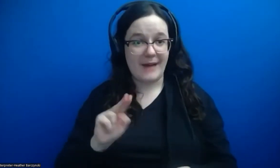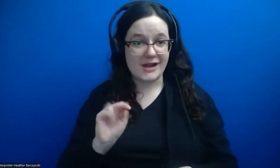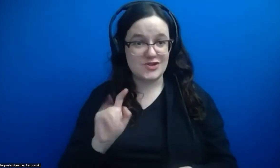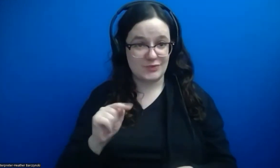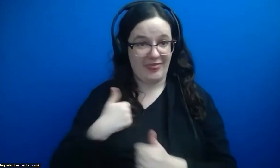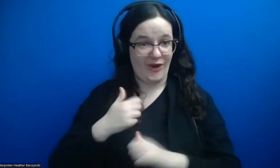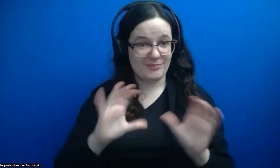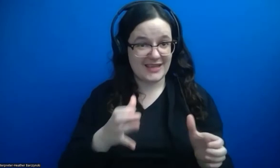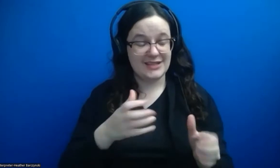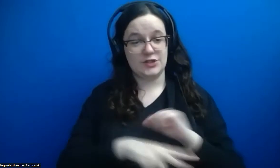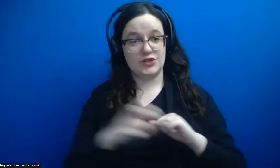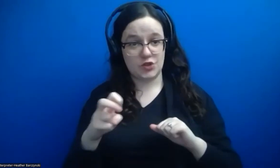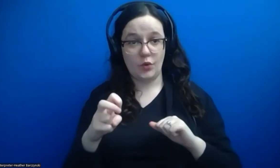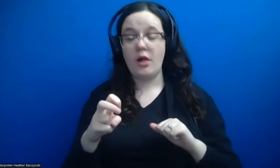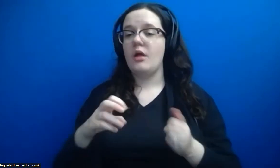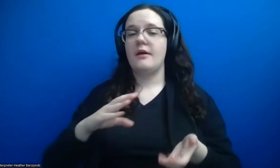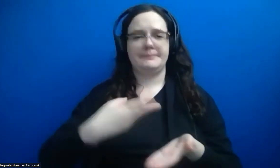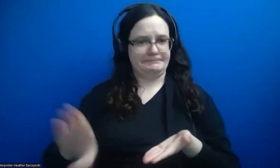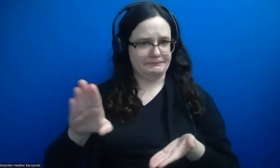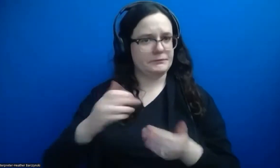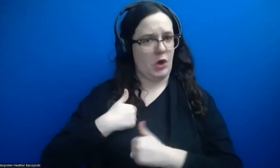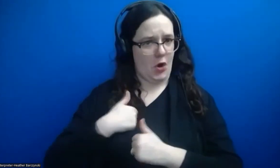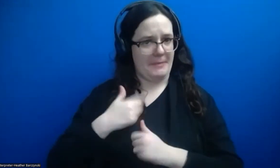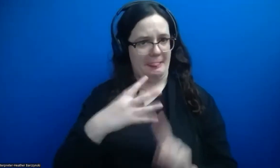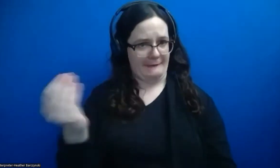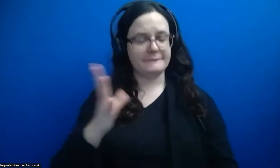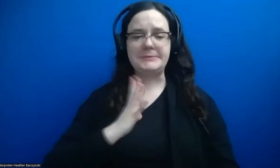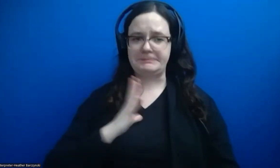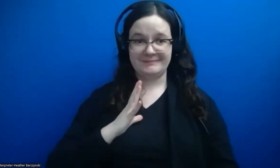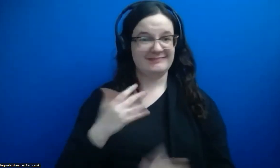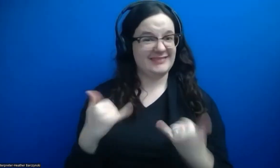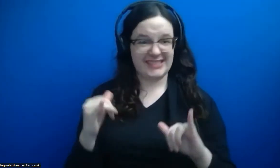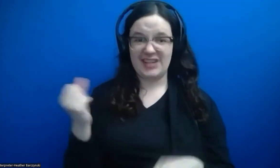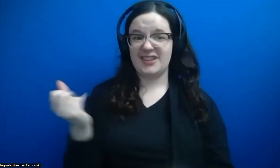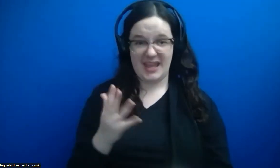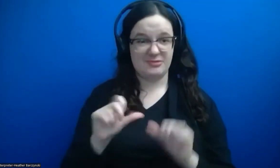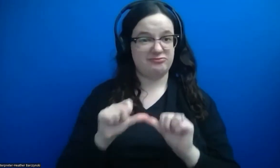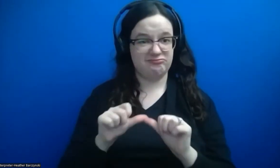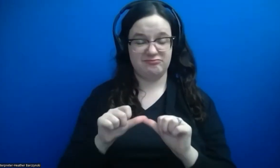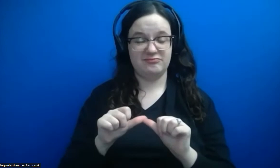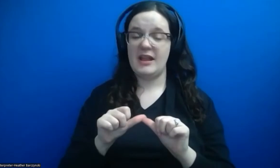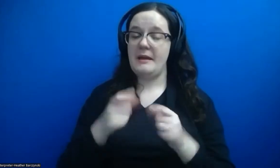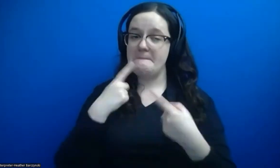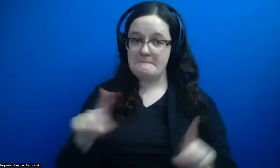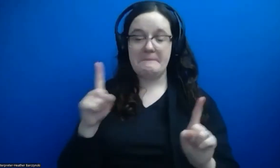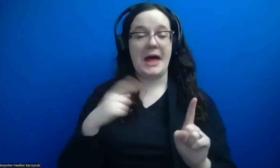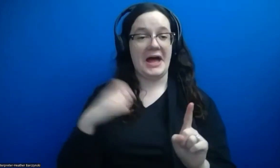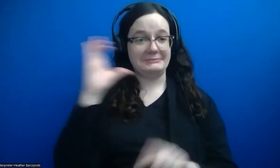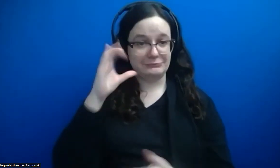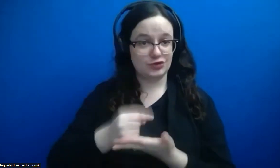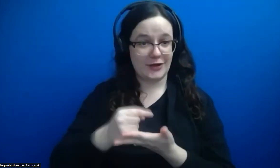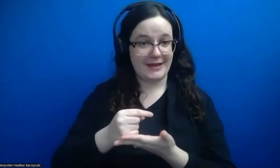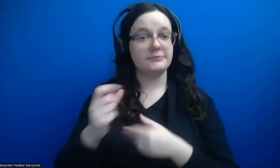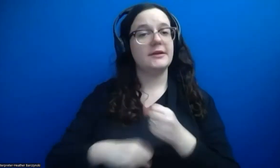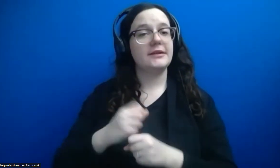not stop after I was let out of the Army till finally the point I sought treatment. And in 2007, I went to